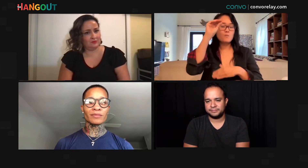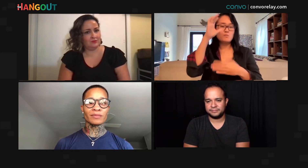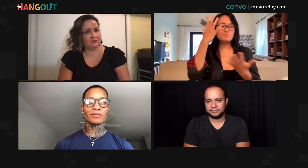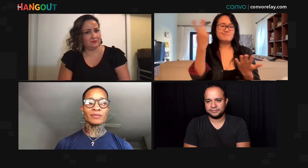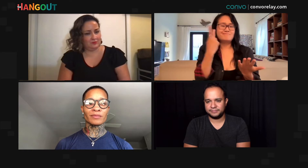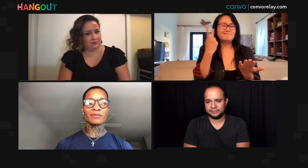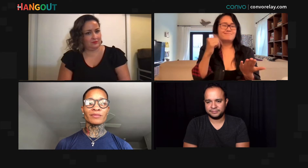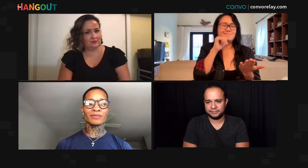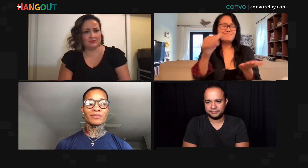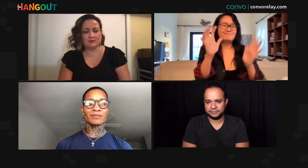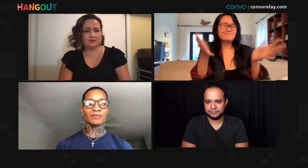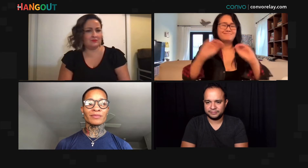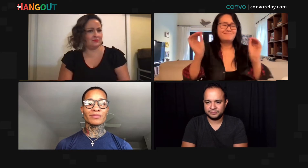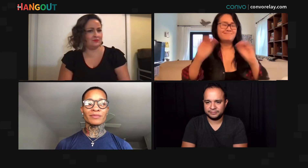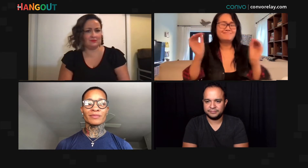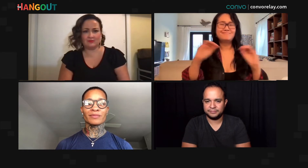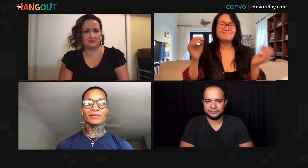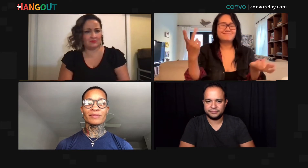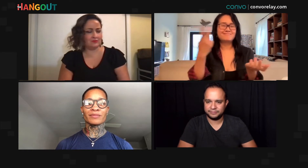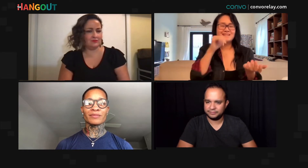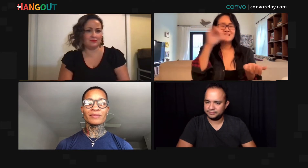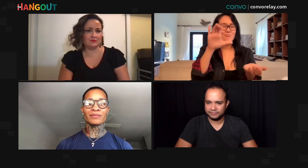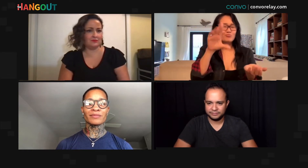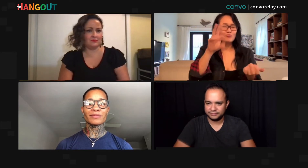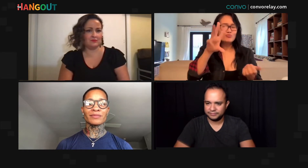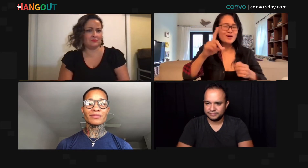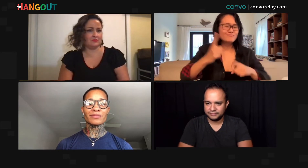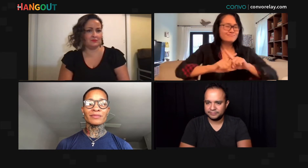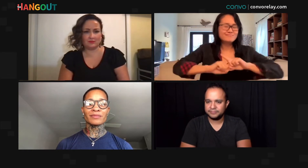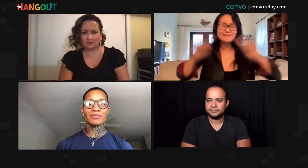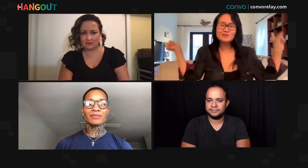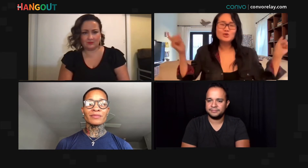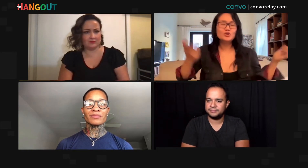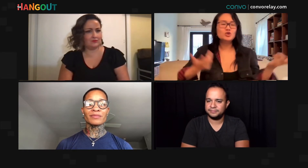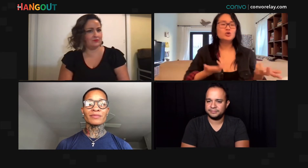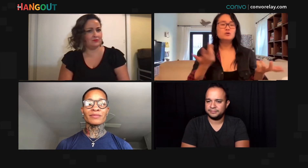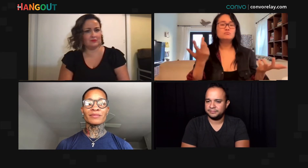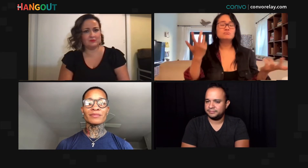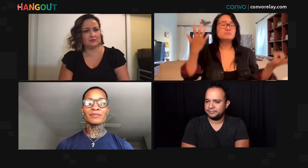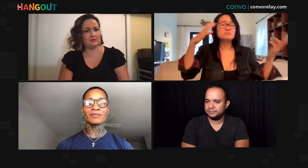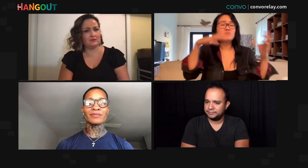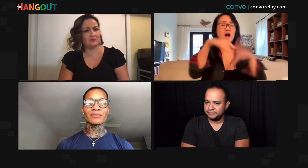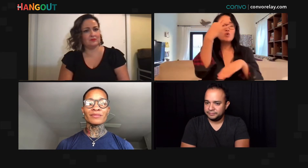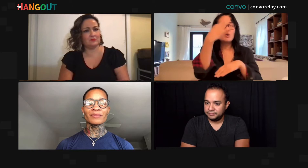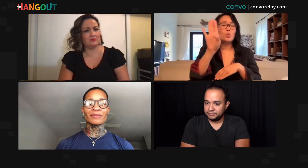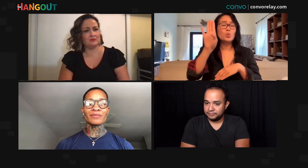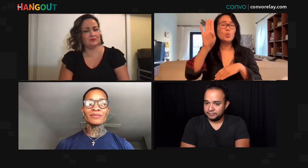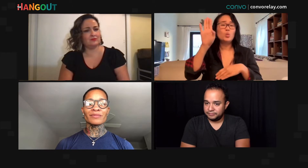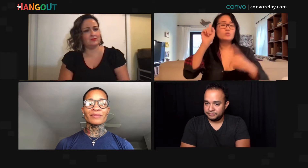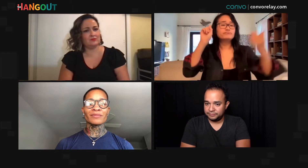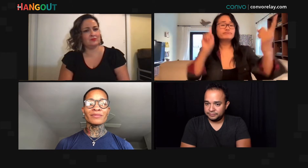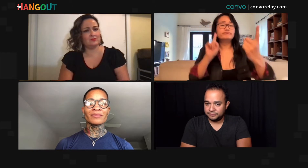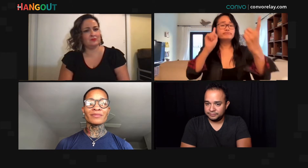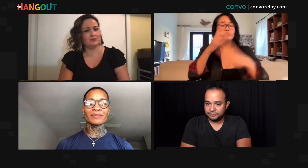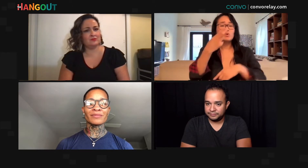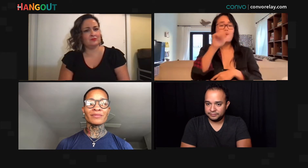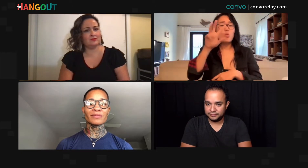one senior, it was this guy. We never really conversated that much. And we were in different crowds out